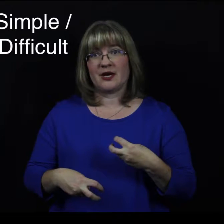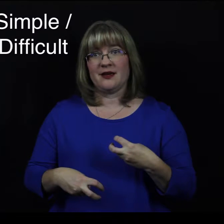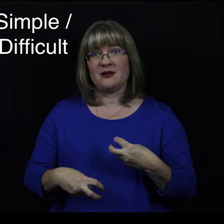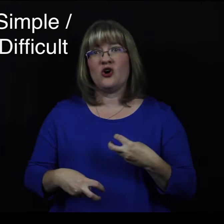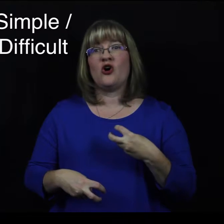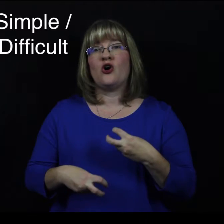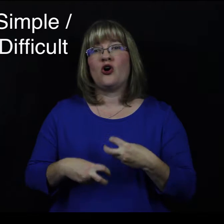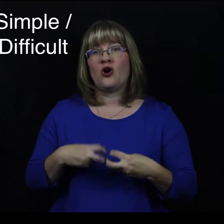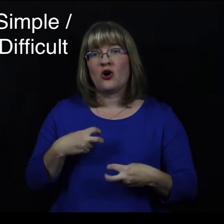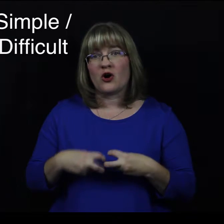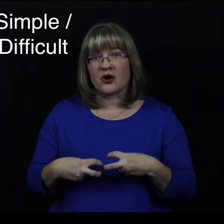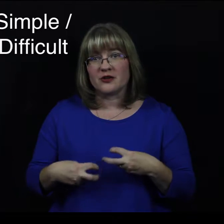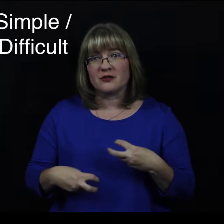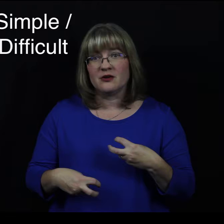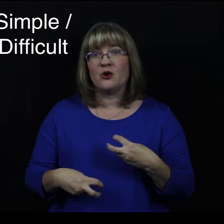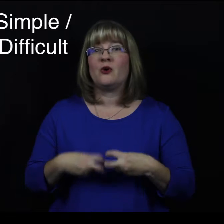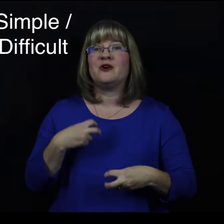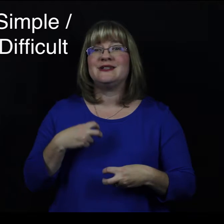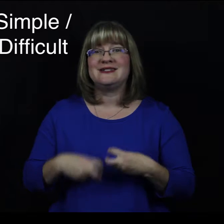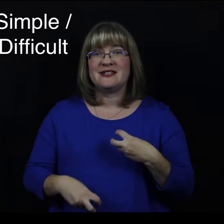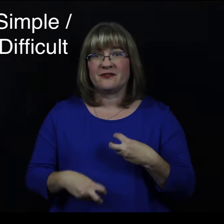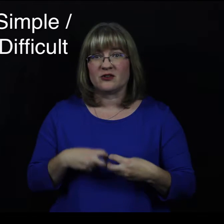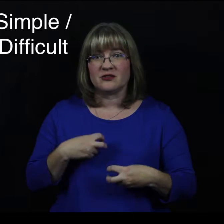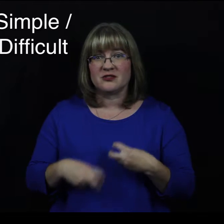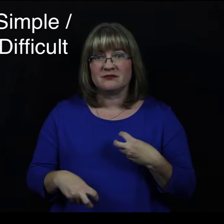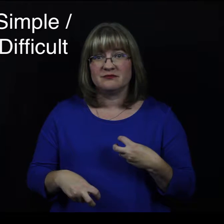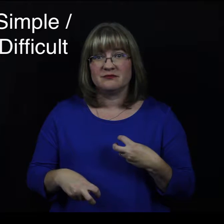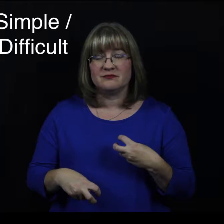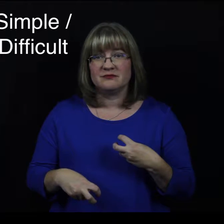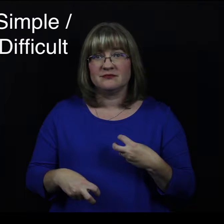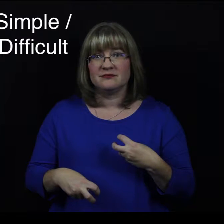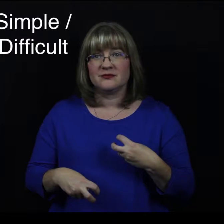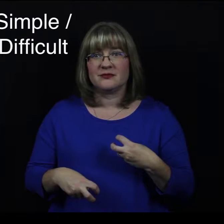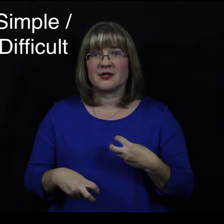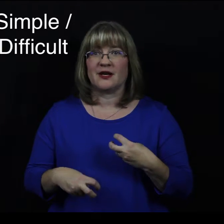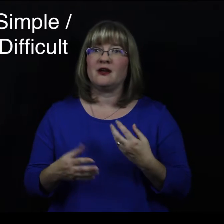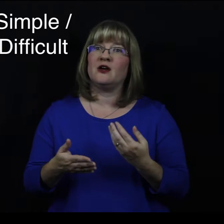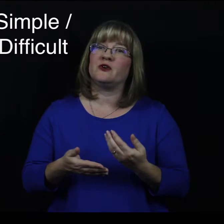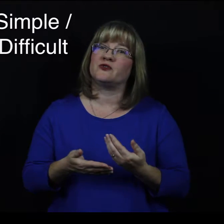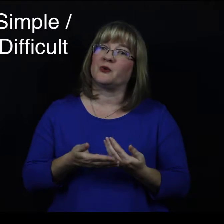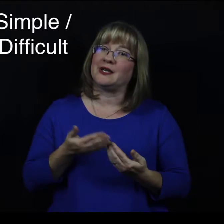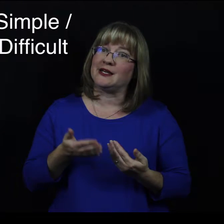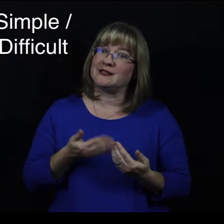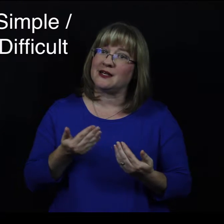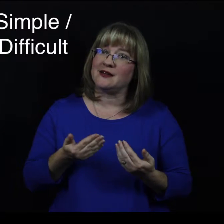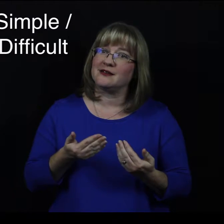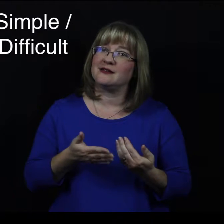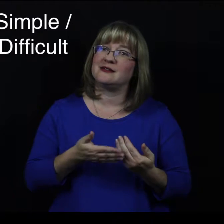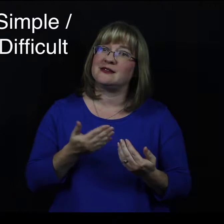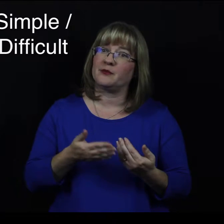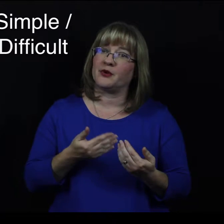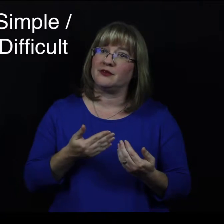Okay? Hard, difficult. Okay? So easy, simple,